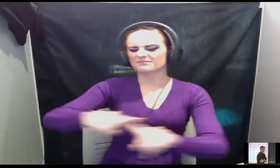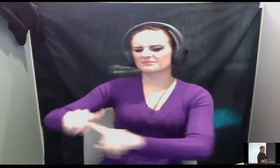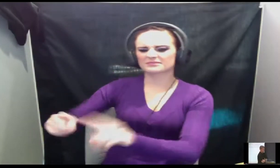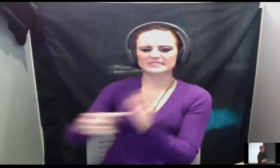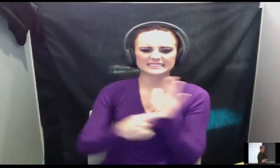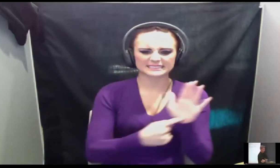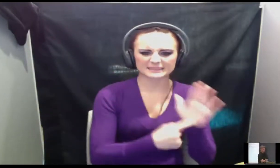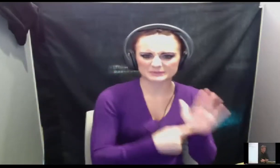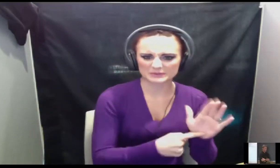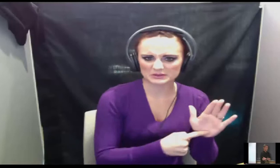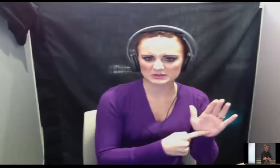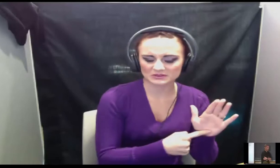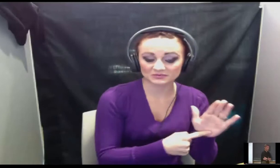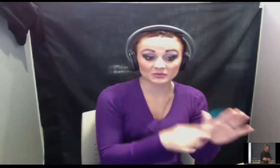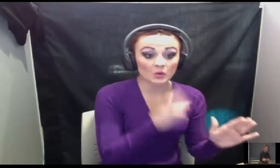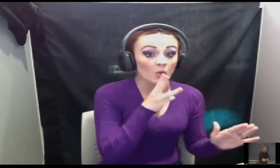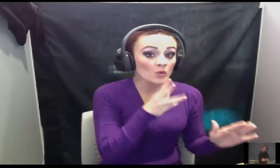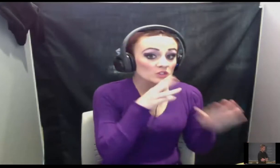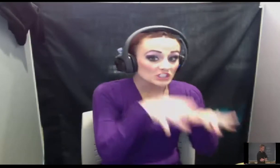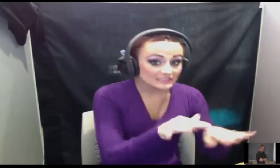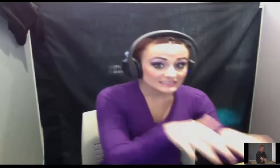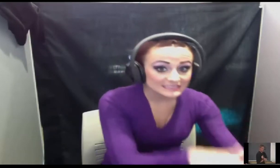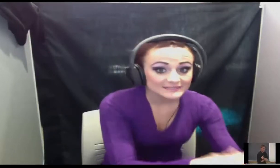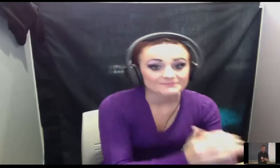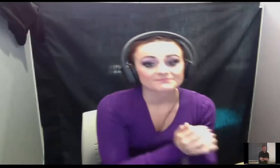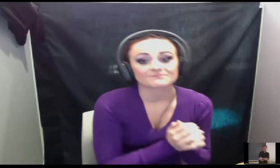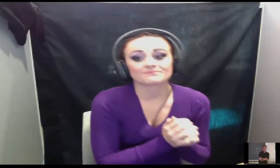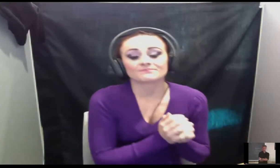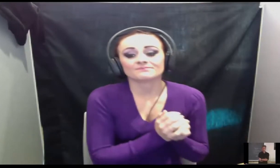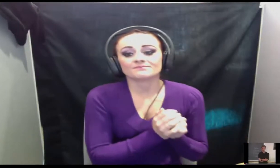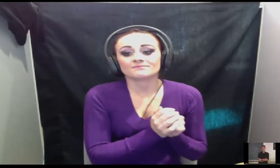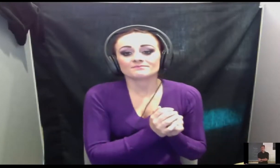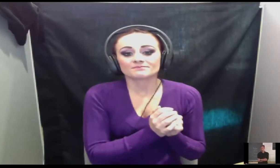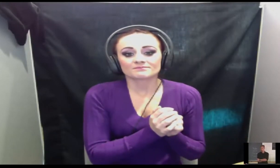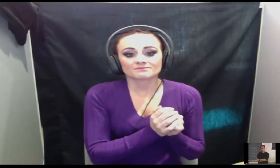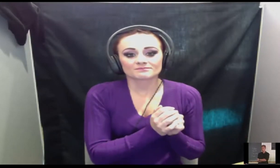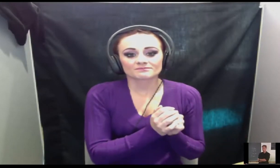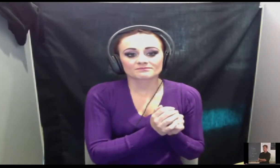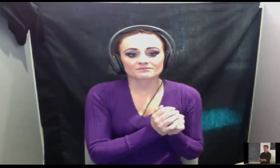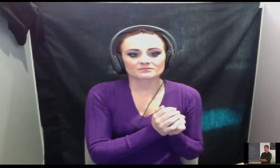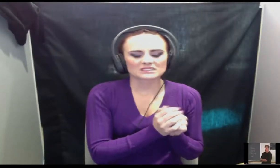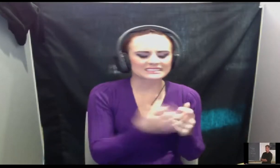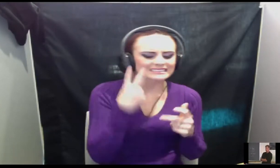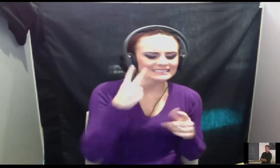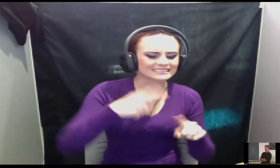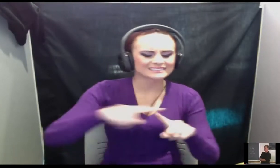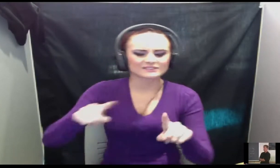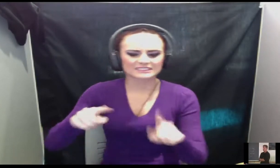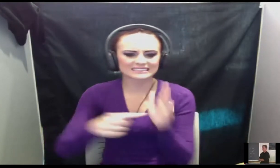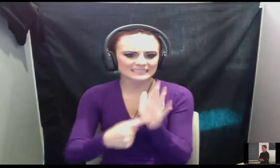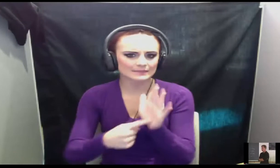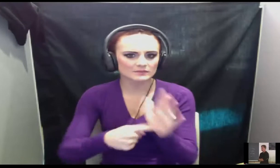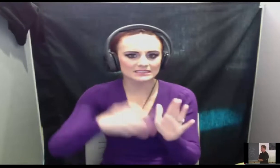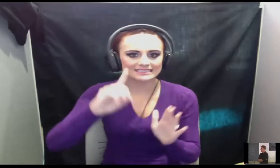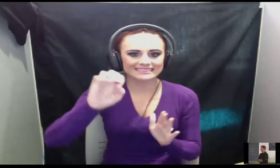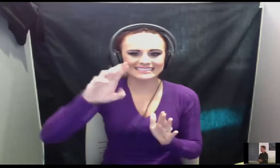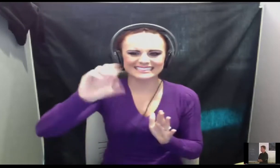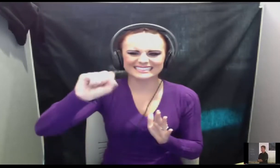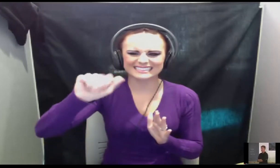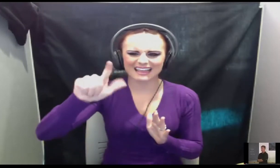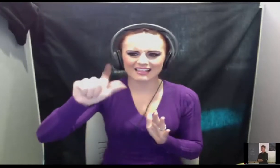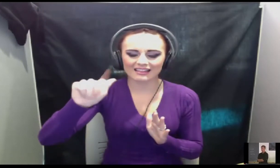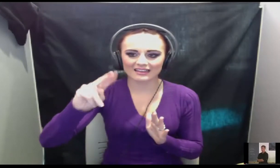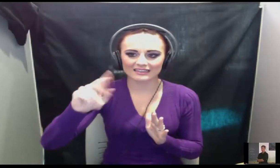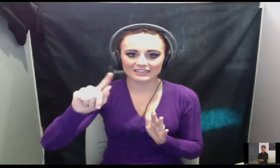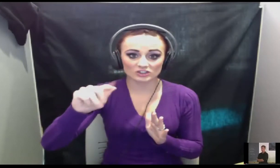oceans and we looked at principles of desalination, what was one principle that we used in desalination as far